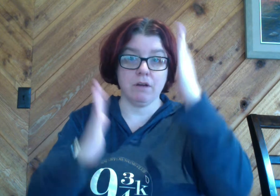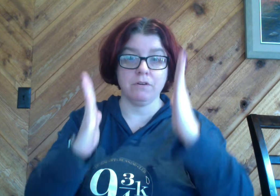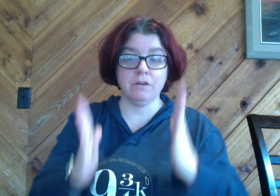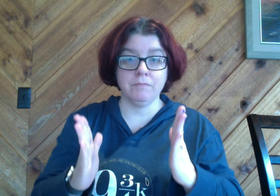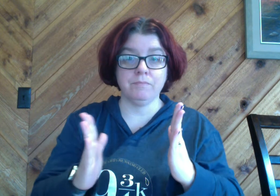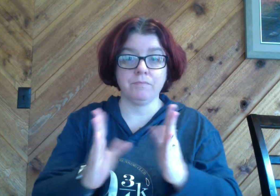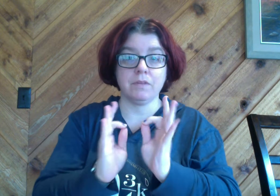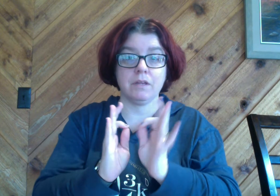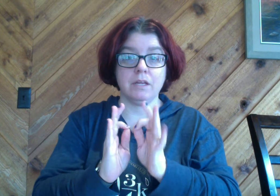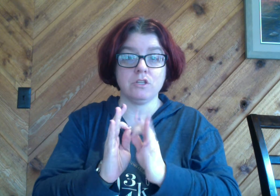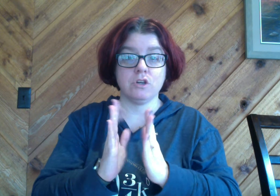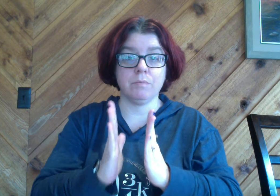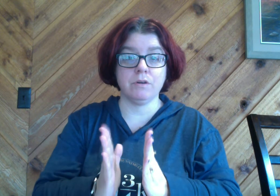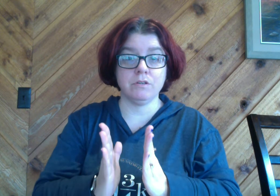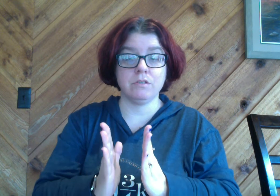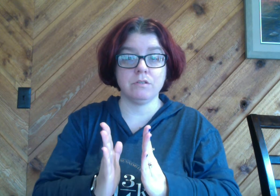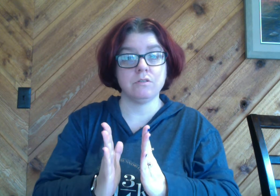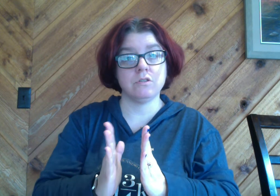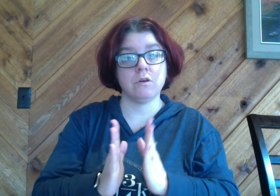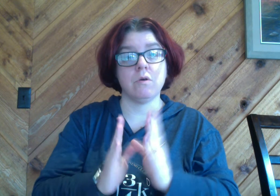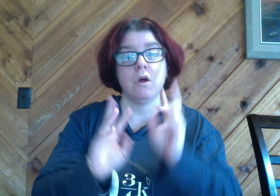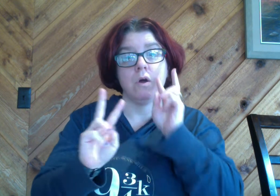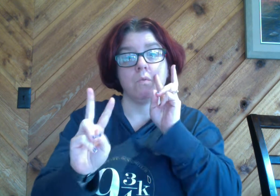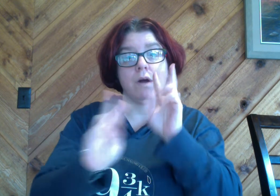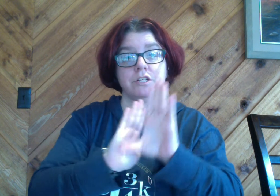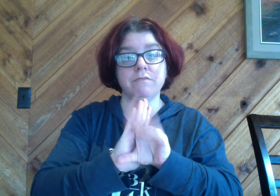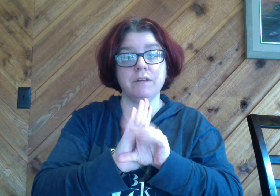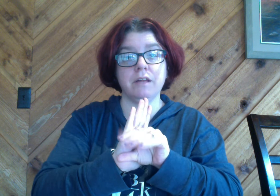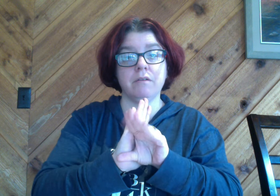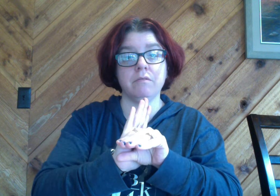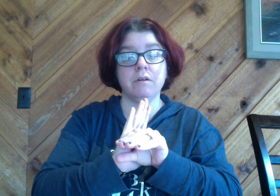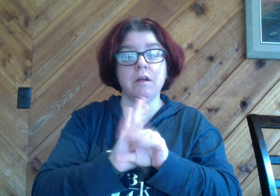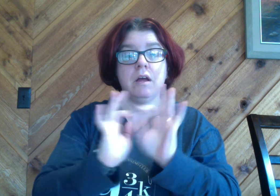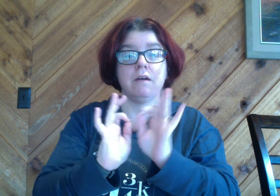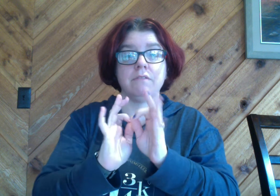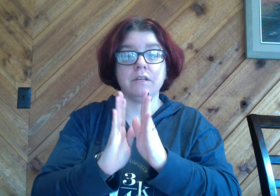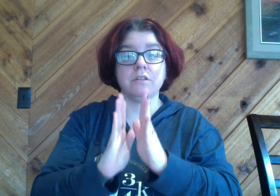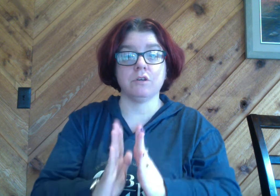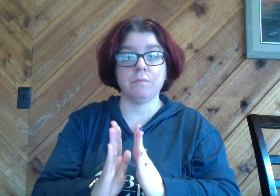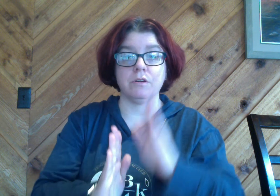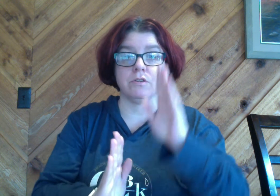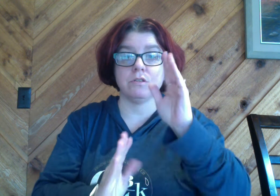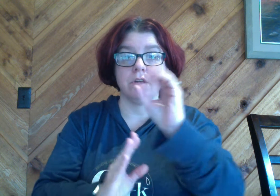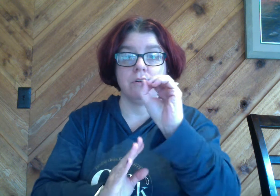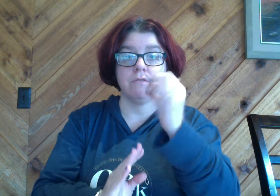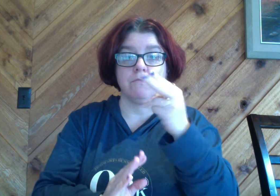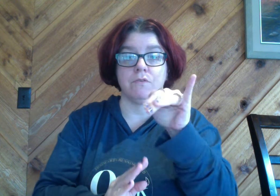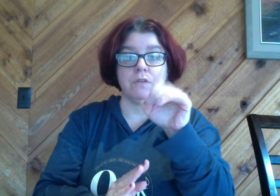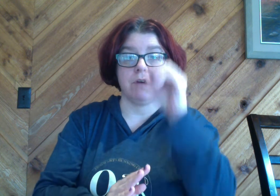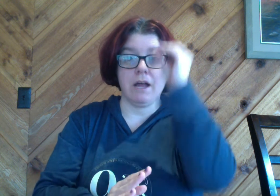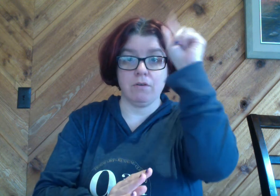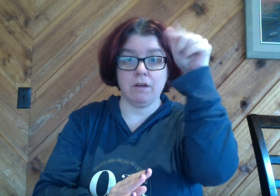Governor interpreters. So watching a video of the interpreters for the Ohio